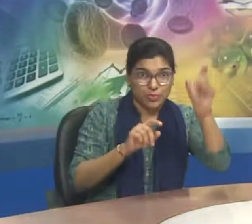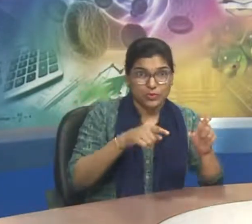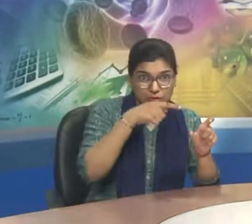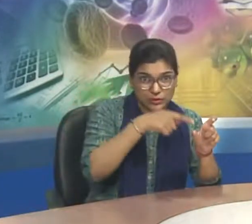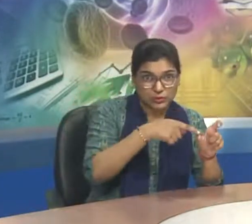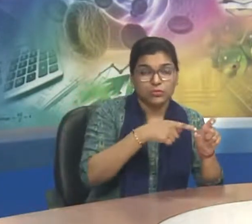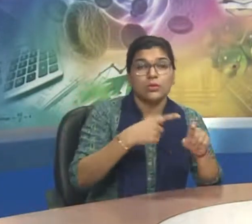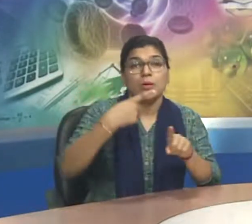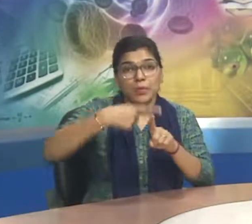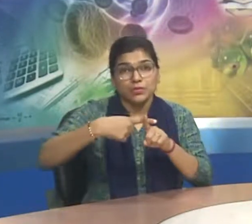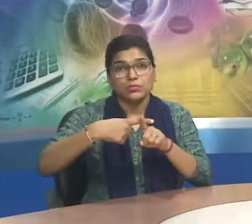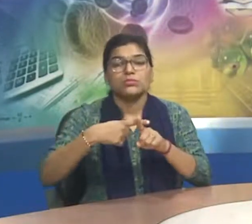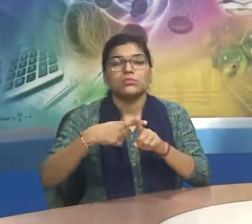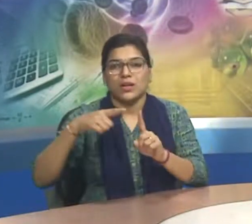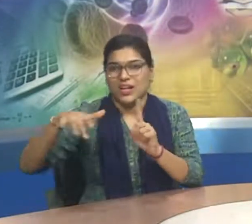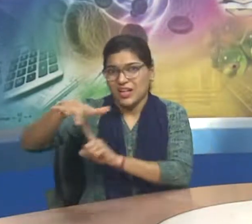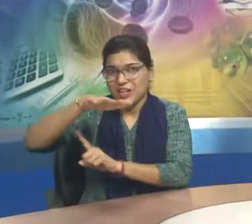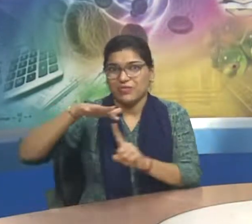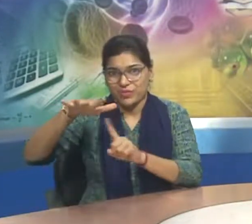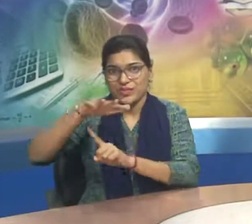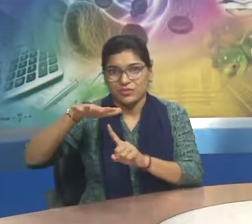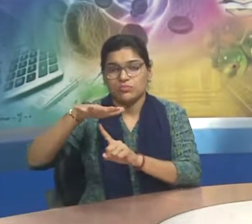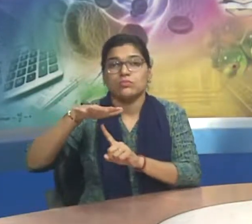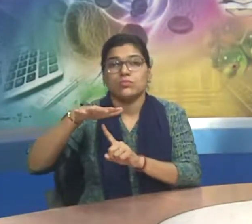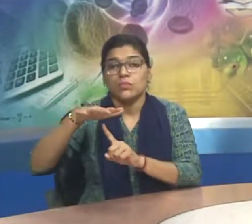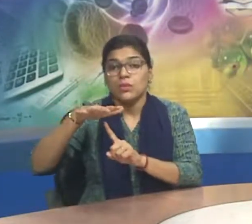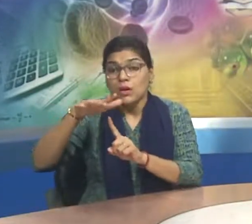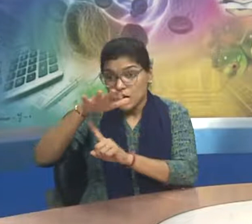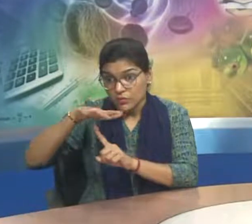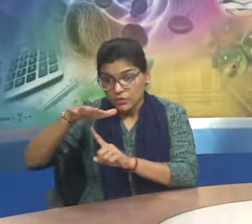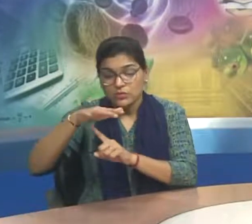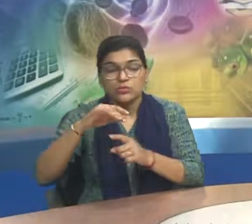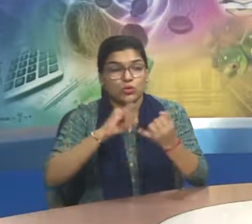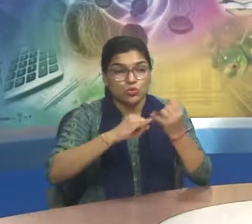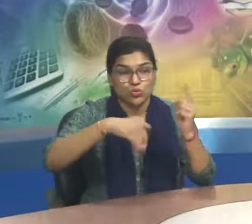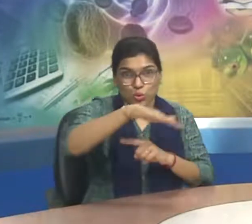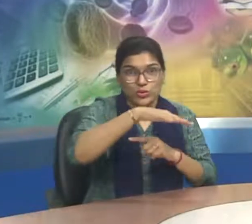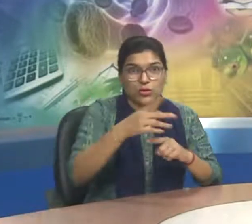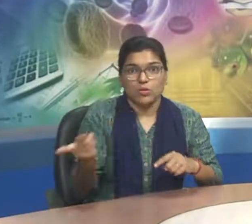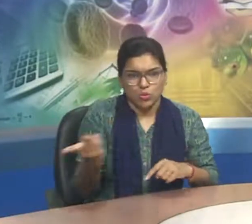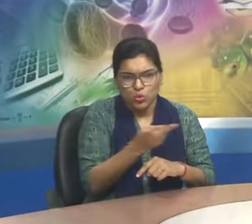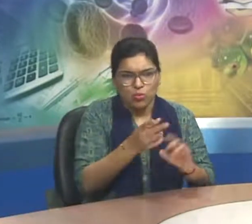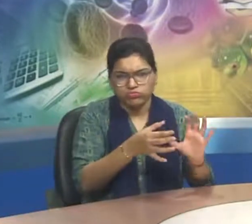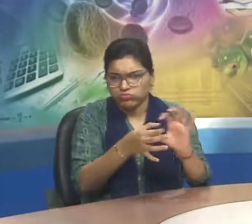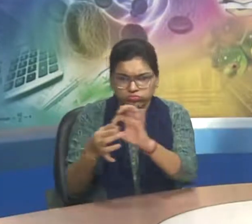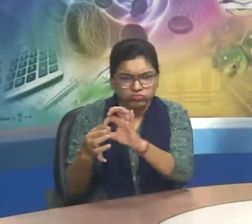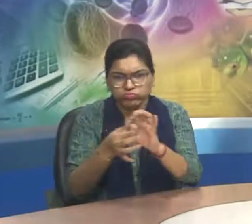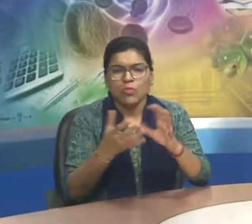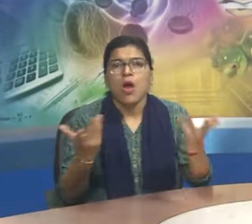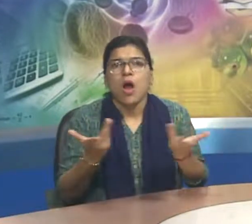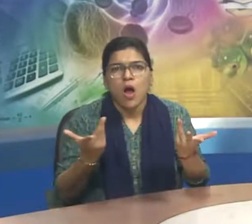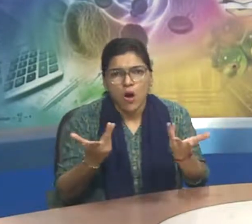Now let us understand the relationship between the primitive human society and the